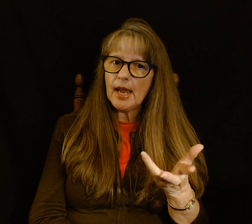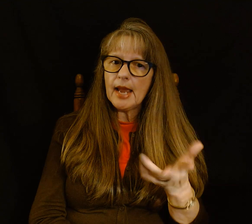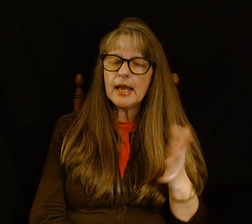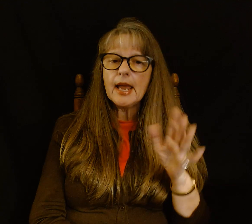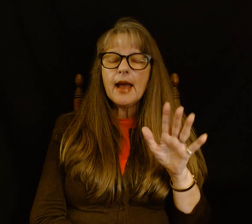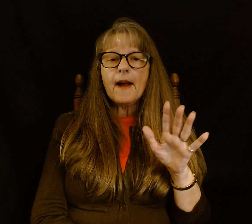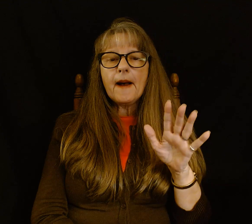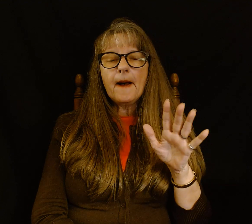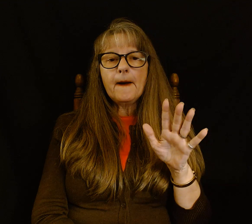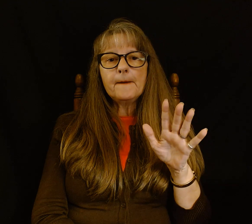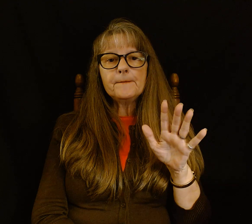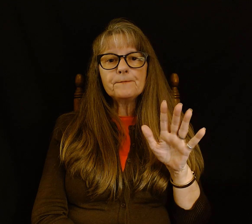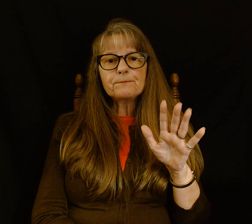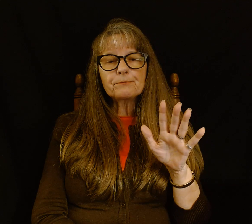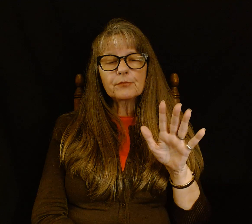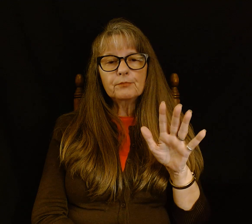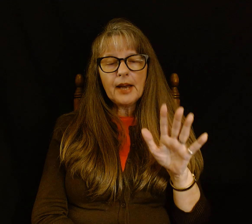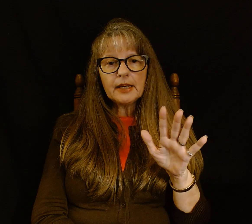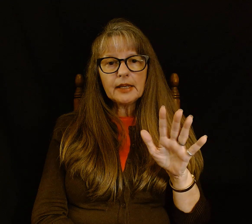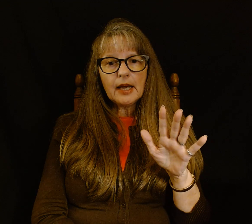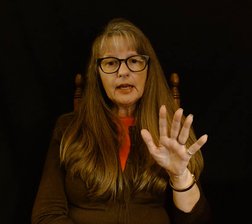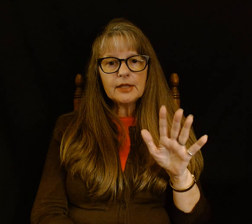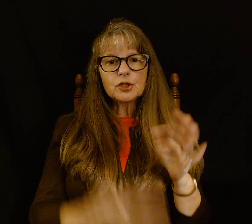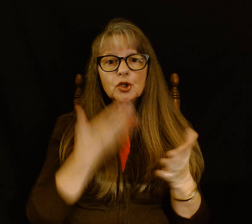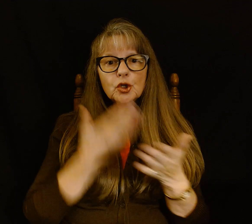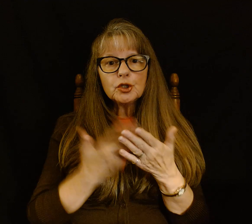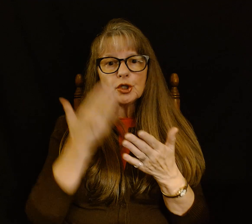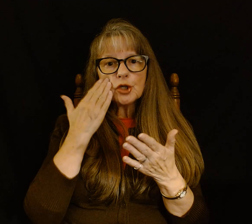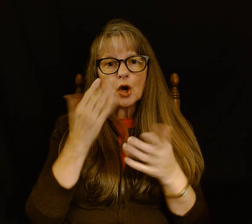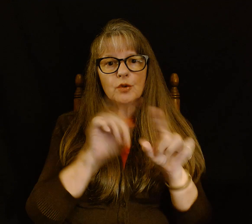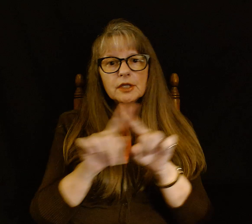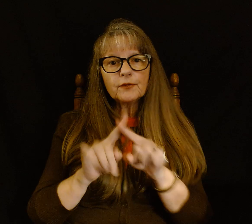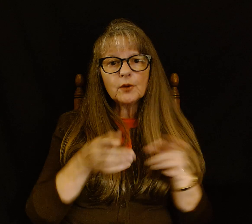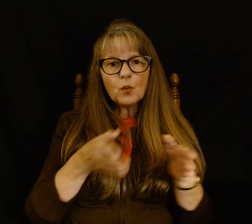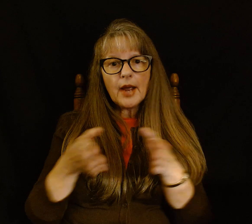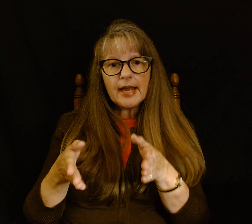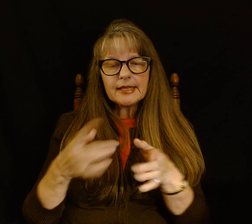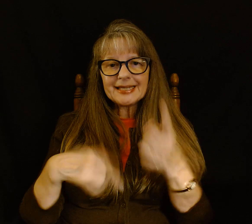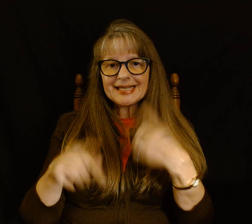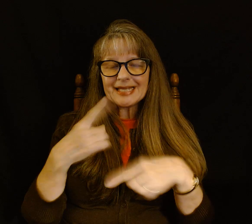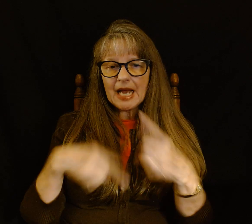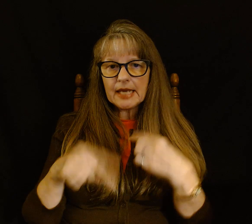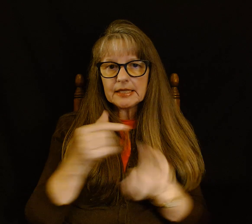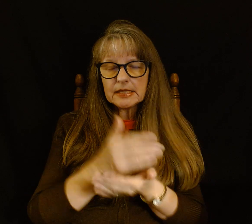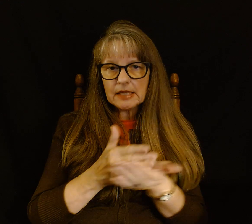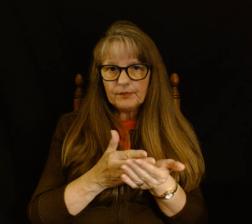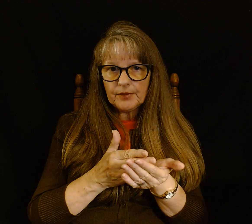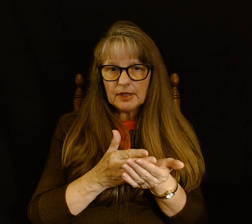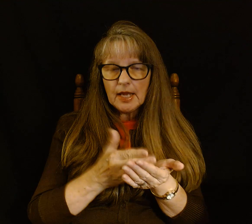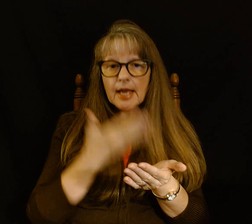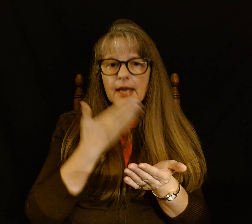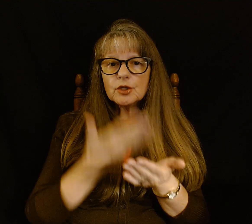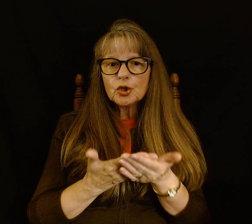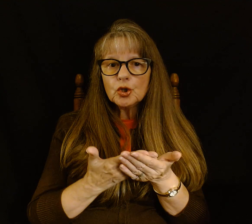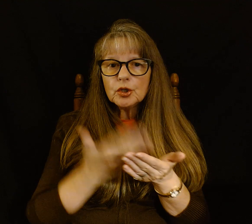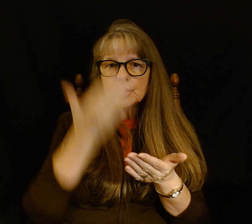okay. But it's good to know different ways to sign something. It's good to